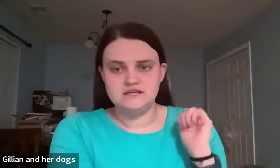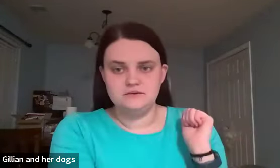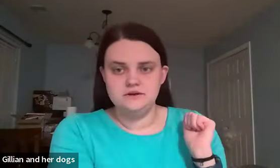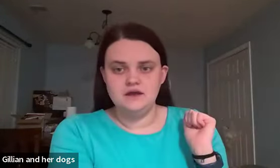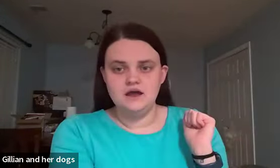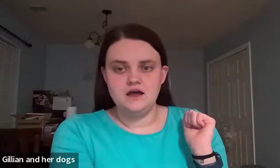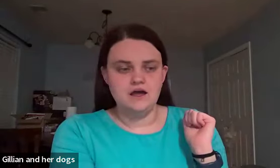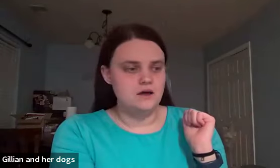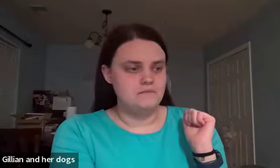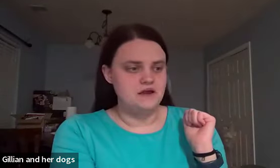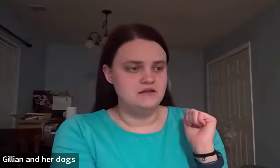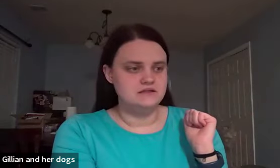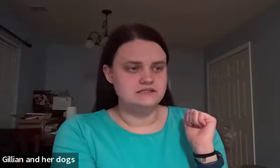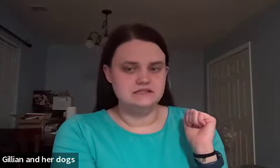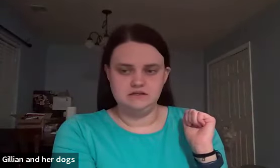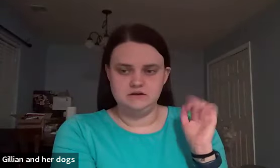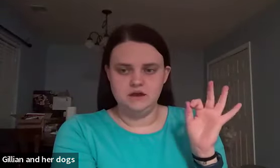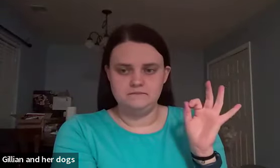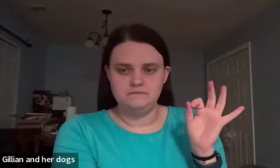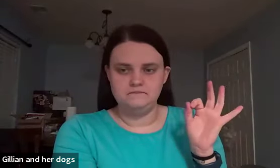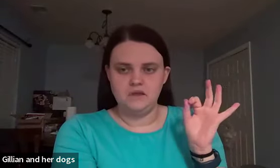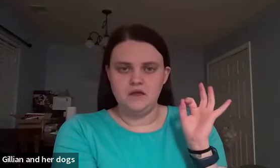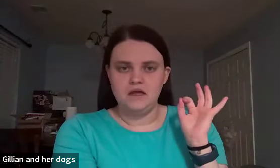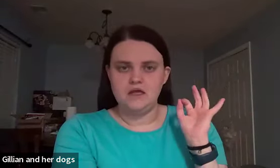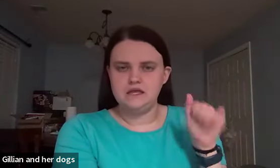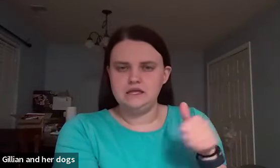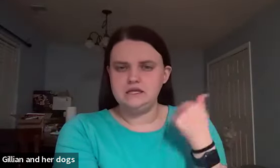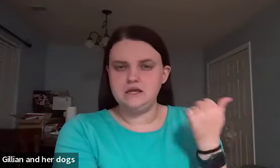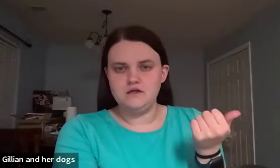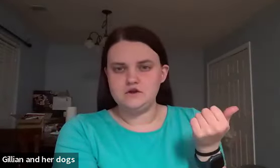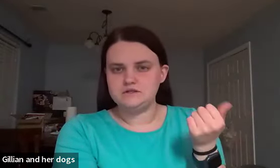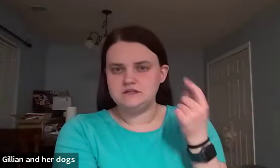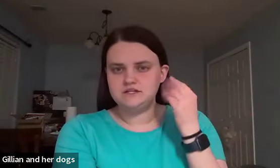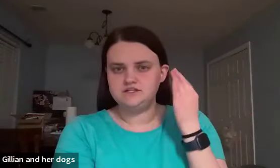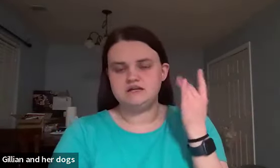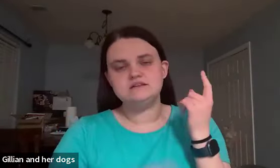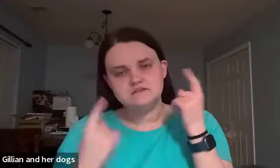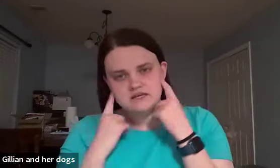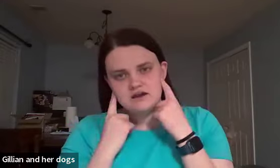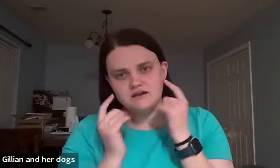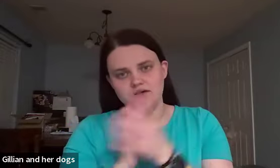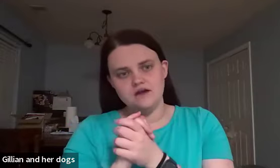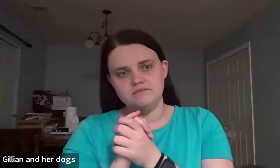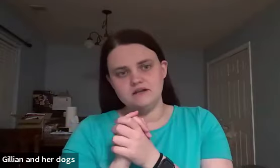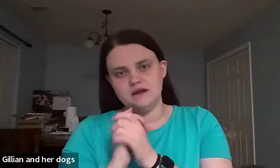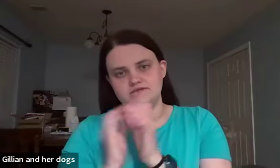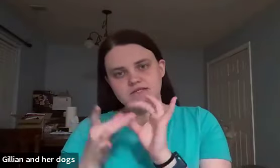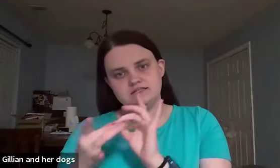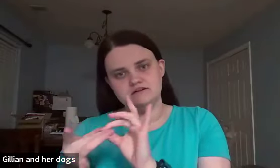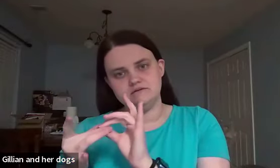So, let's see. Okay. Any other signs you guys can think of? They don't have to be necessarily